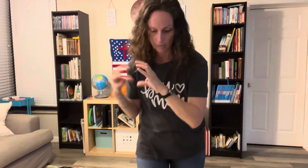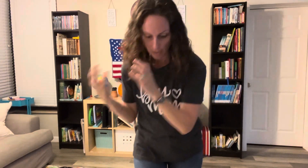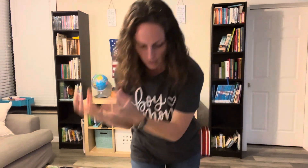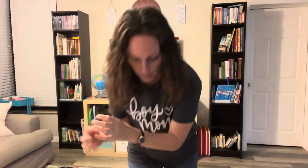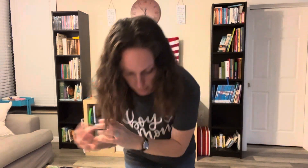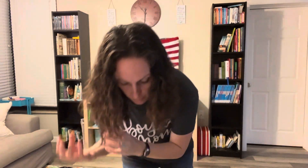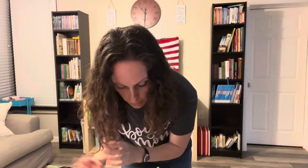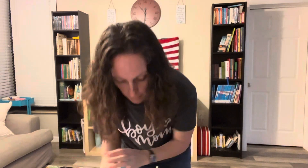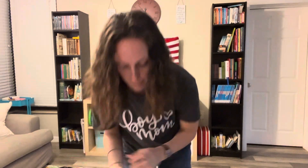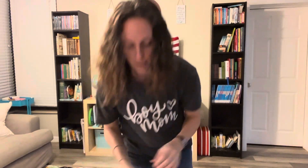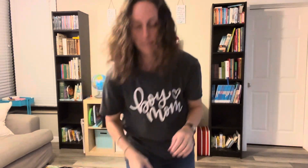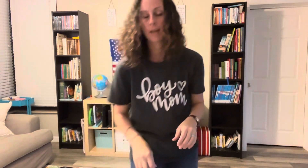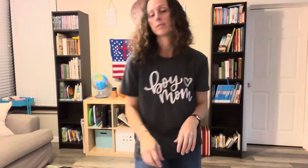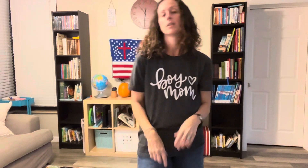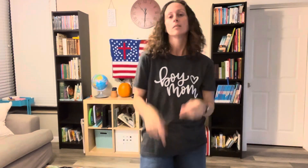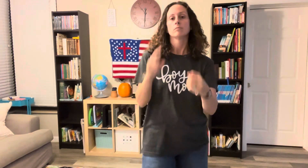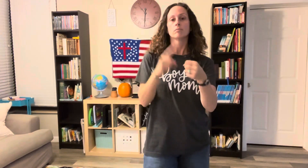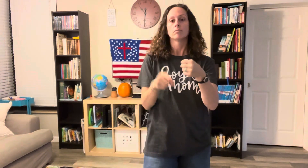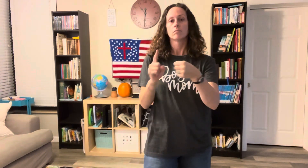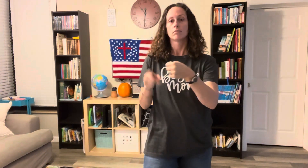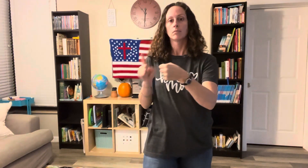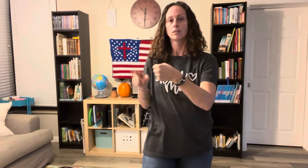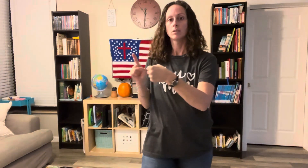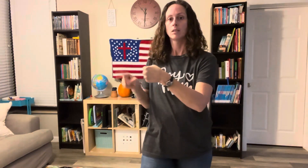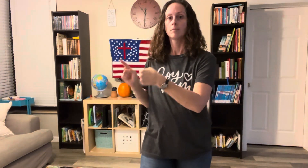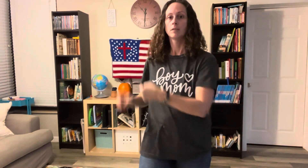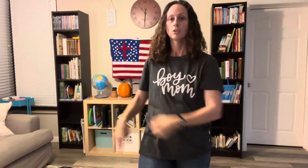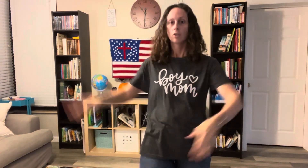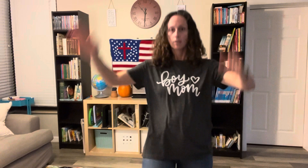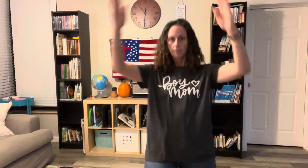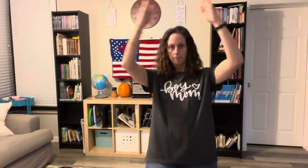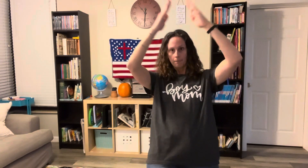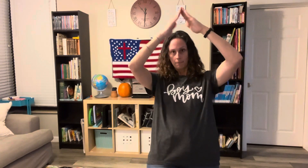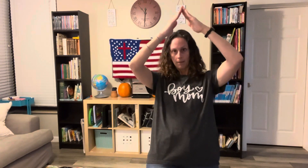Mountains, Cumberland Mountains, Mount Mitchell.